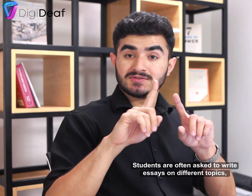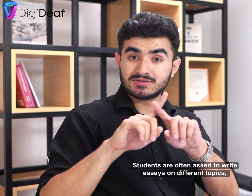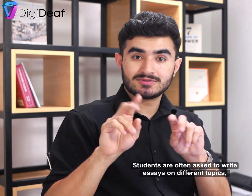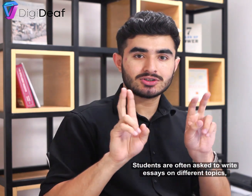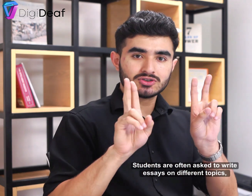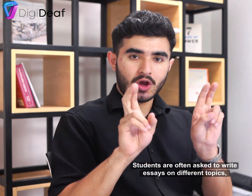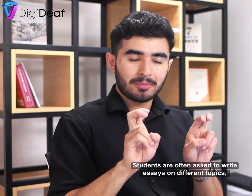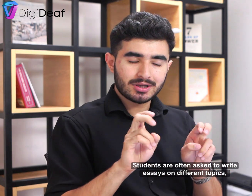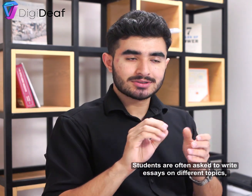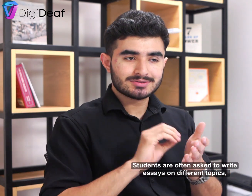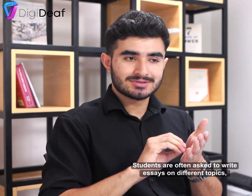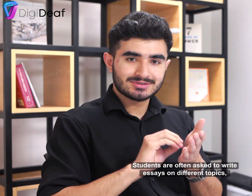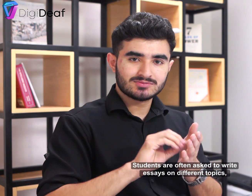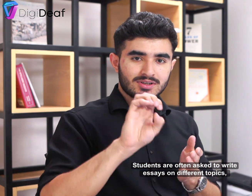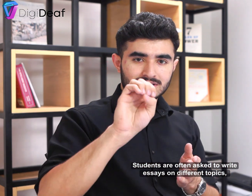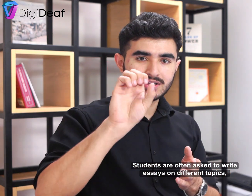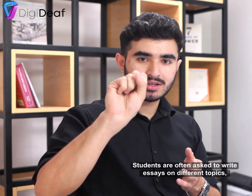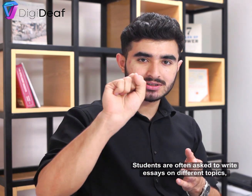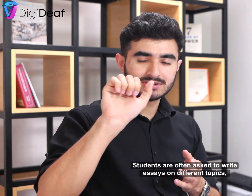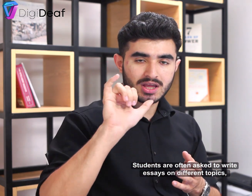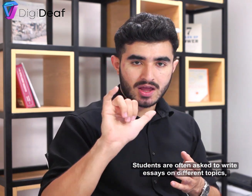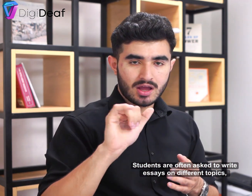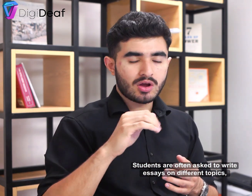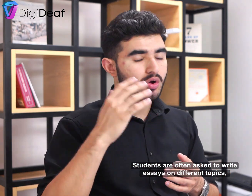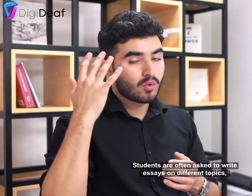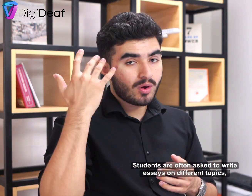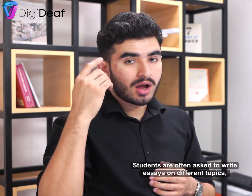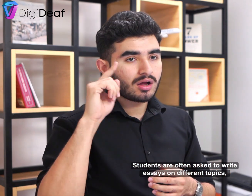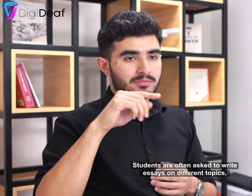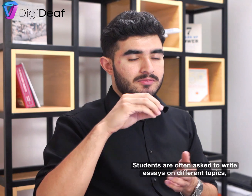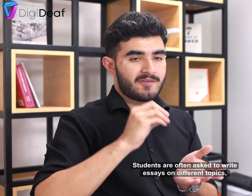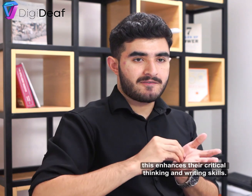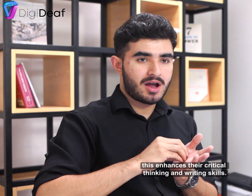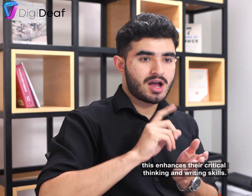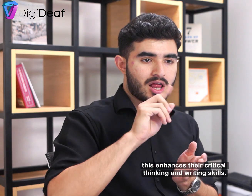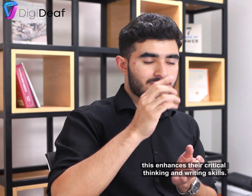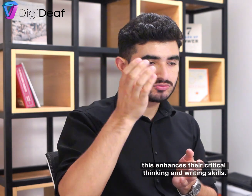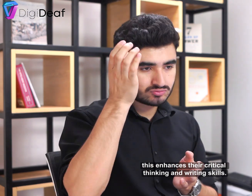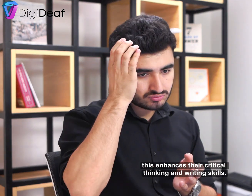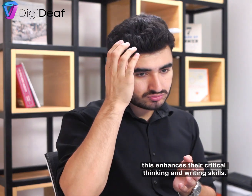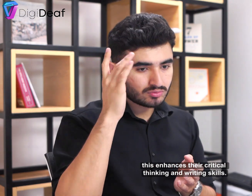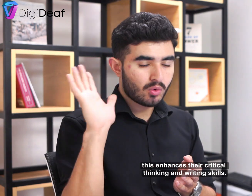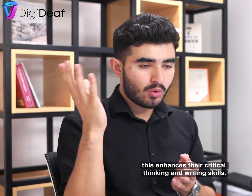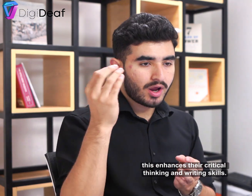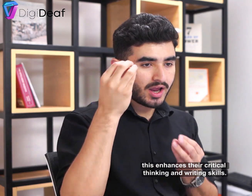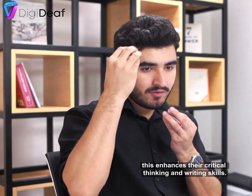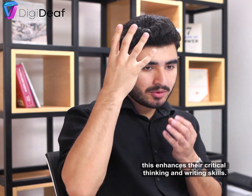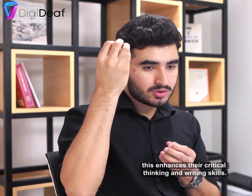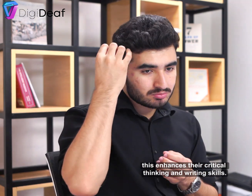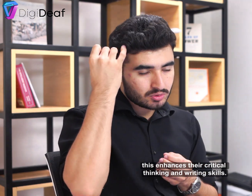students are often asked to write essays on different topics. This enhances their critical thinking and writing